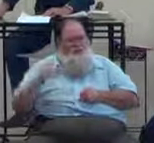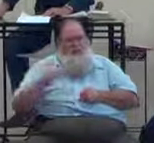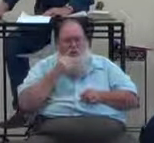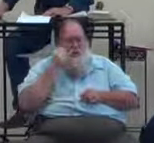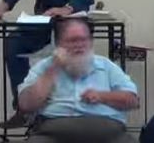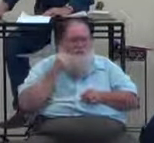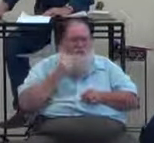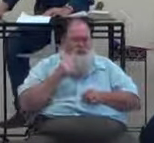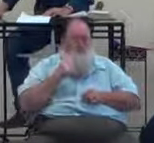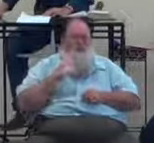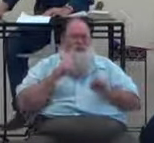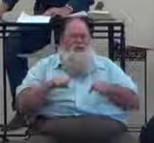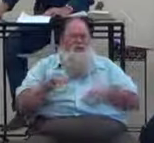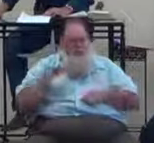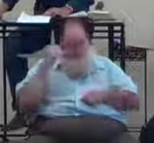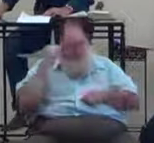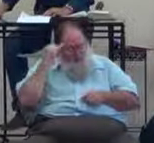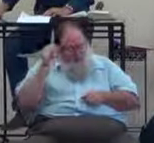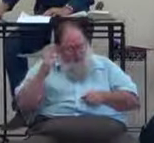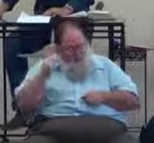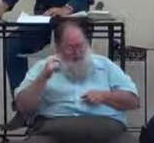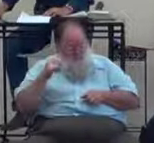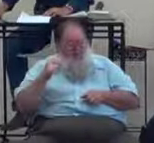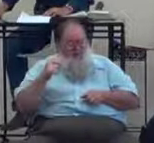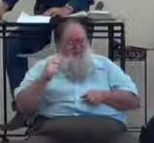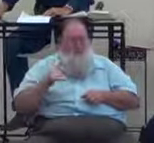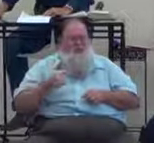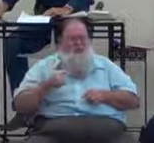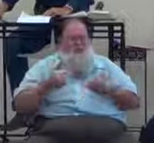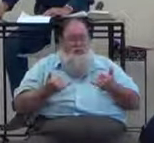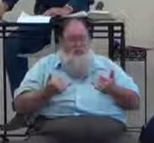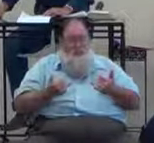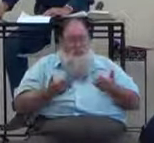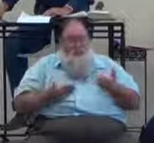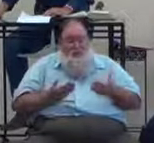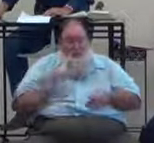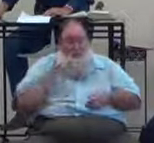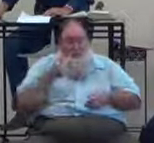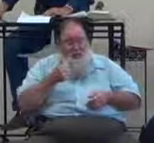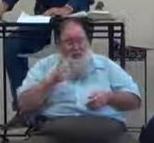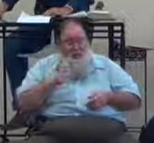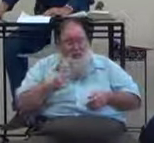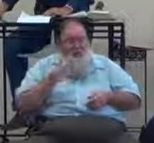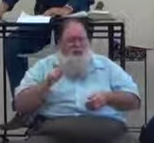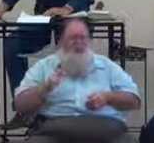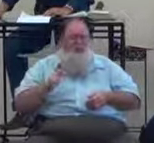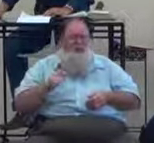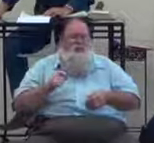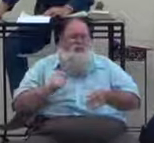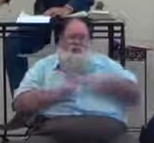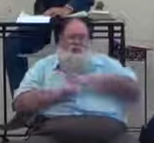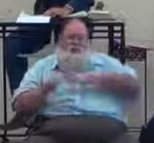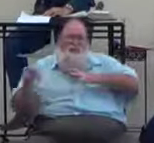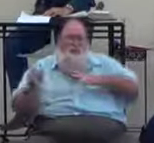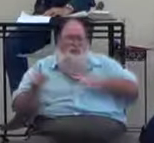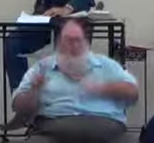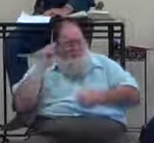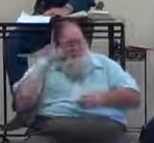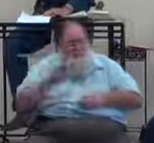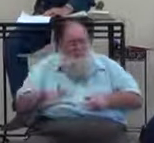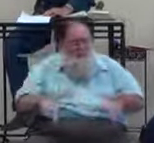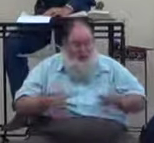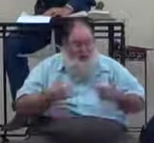this afternoon having to leave your house and run for your life? I can only imagine. You know that's happening everywhere around the